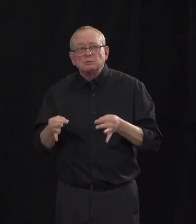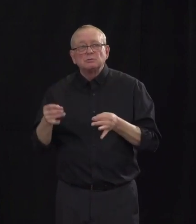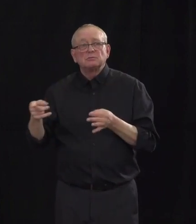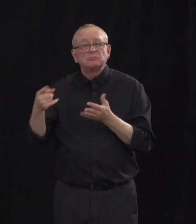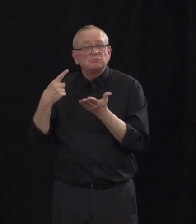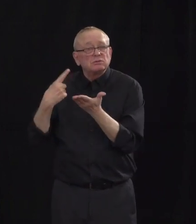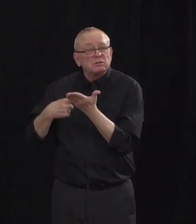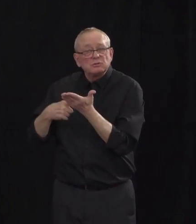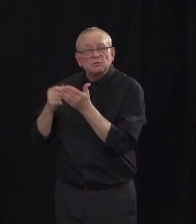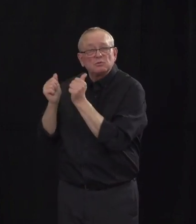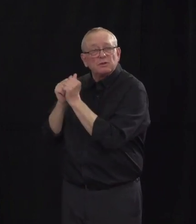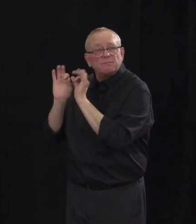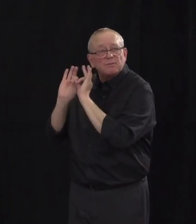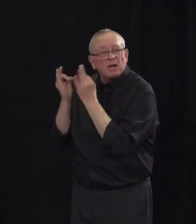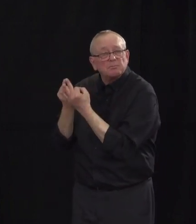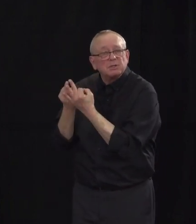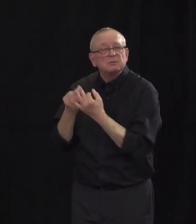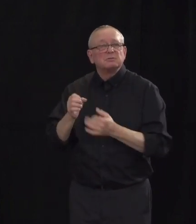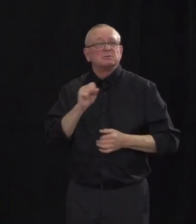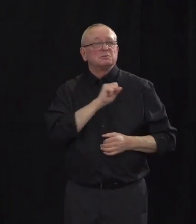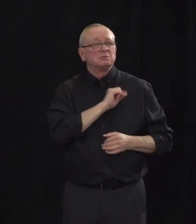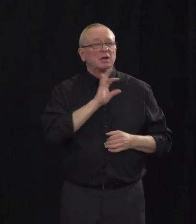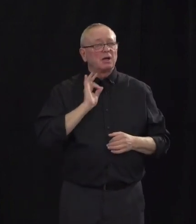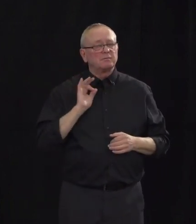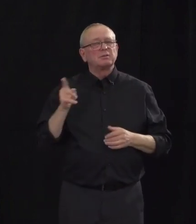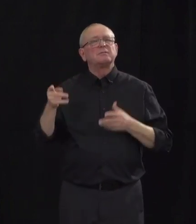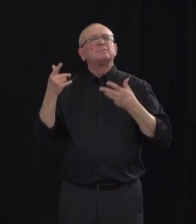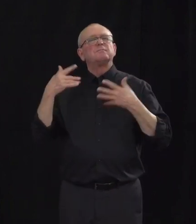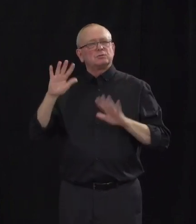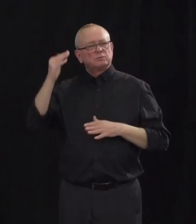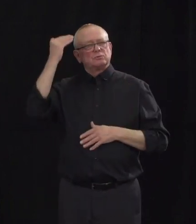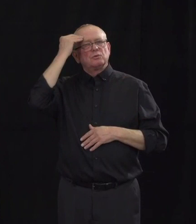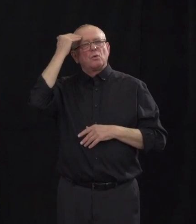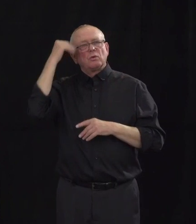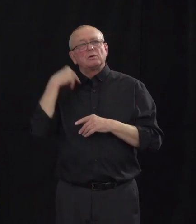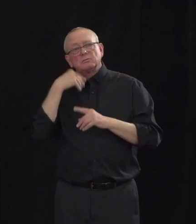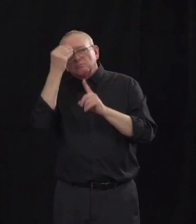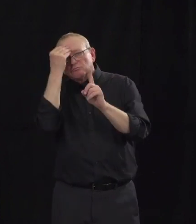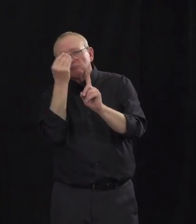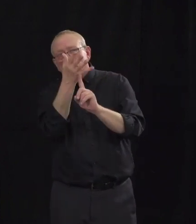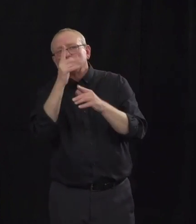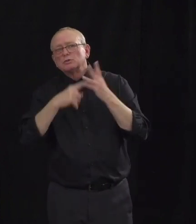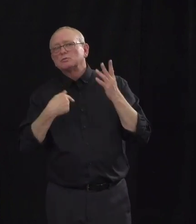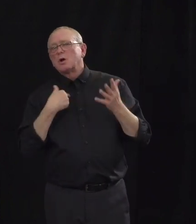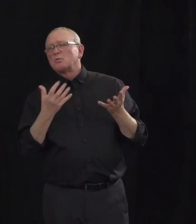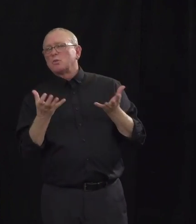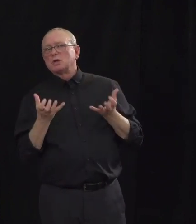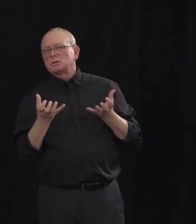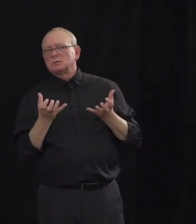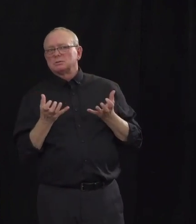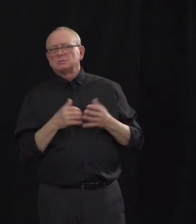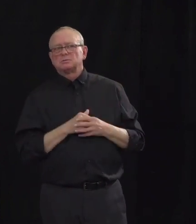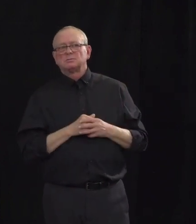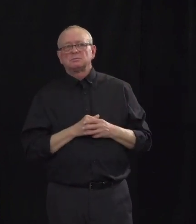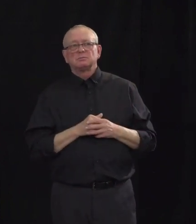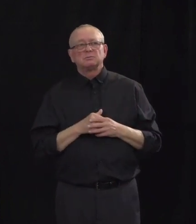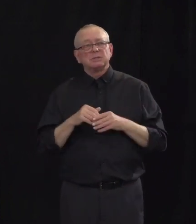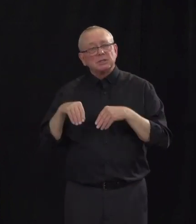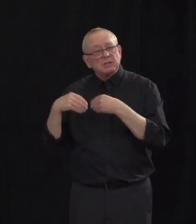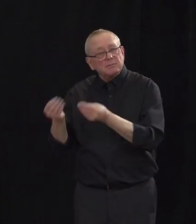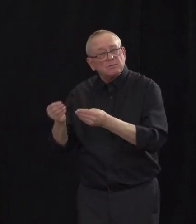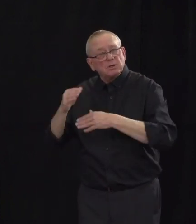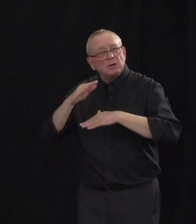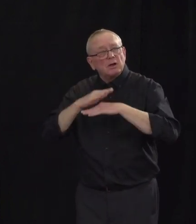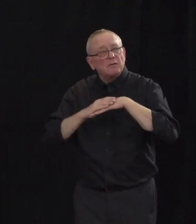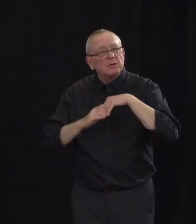them comfortable, what measures are needed to treat them appropriately. We know with COVID-19, although again there are many research